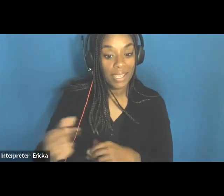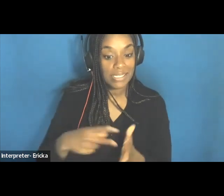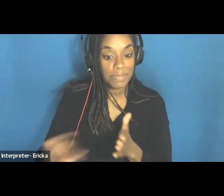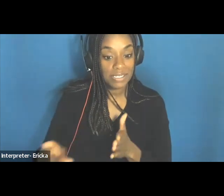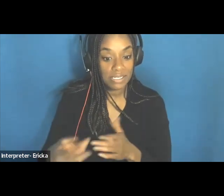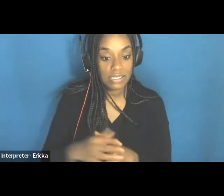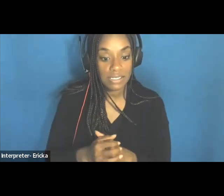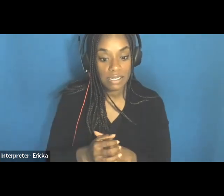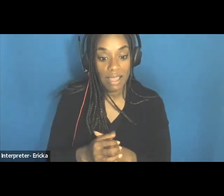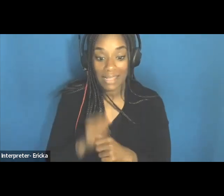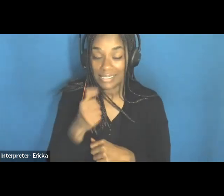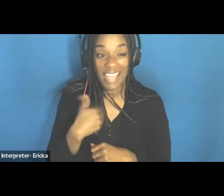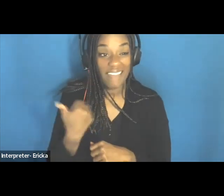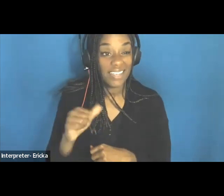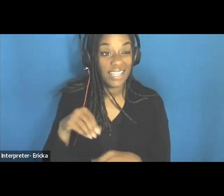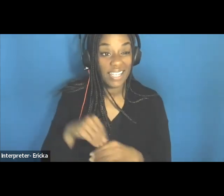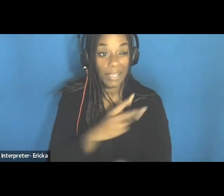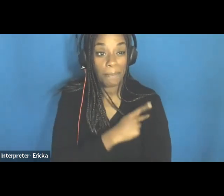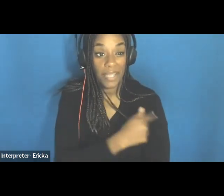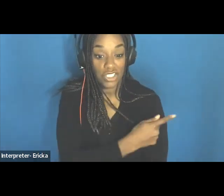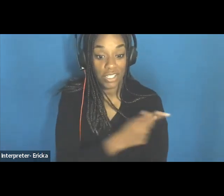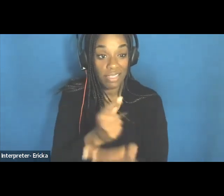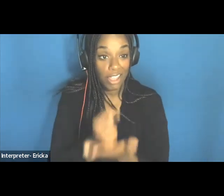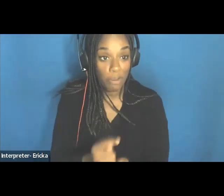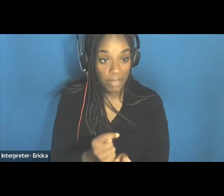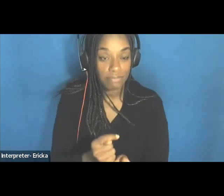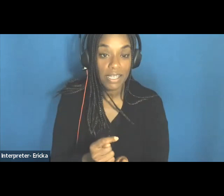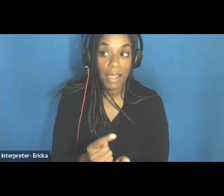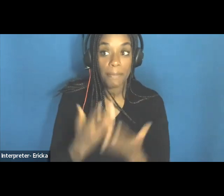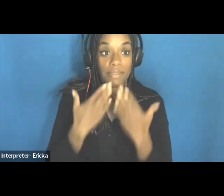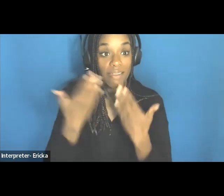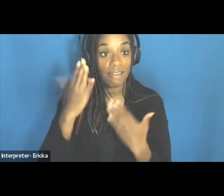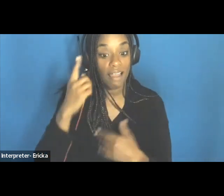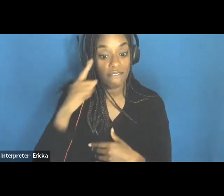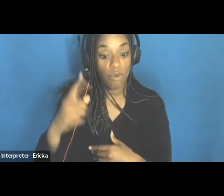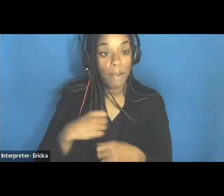was thanks to a Make-A-Wish approach in Puerto Rico.